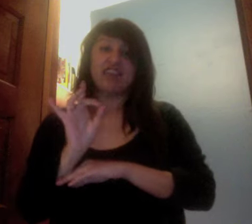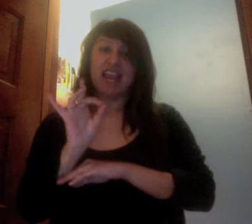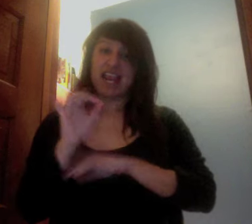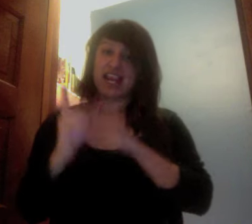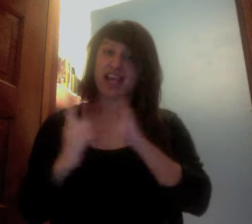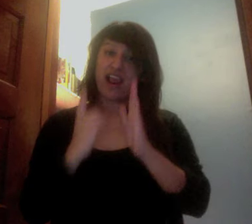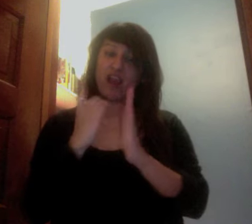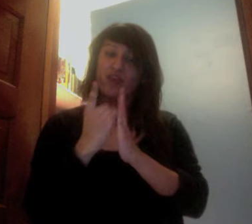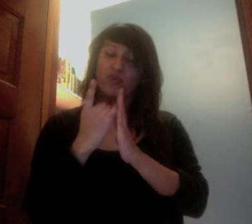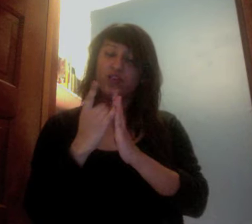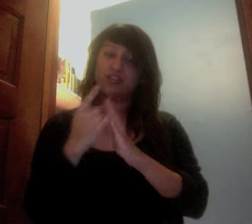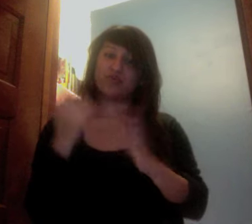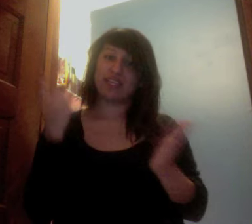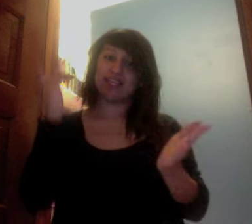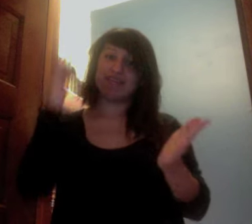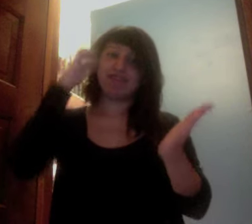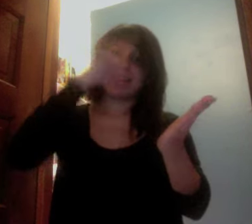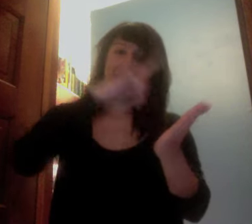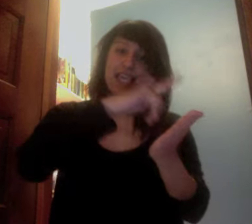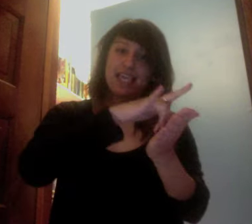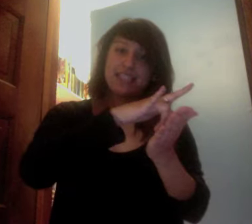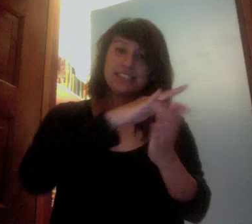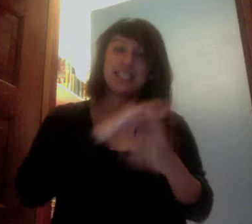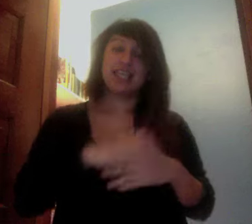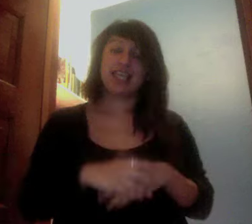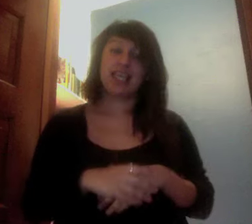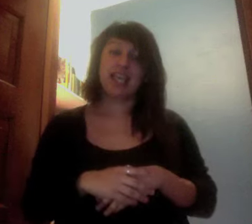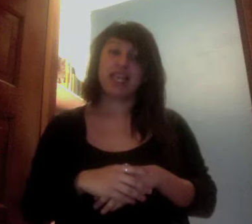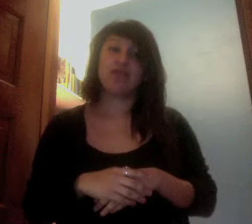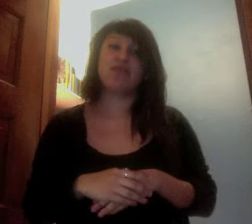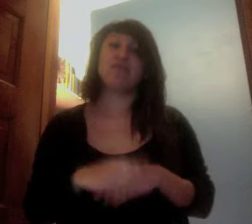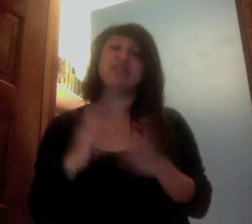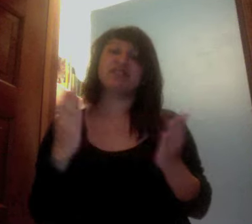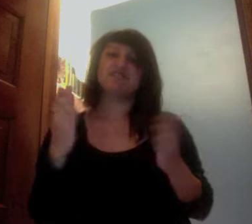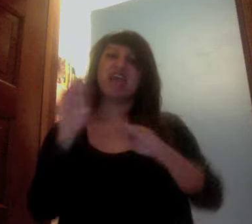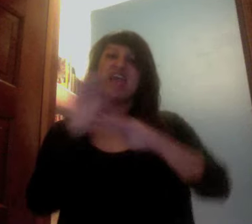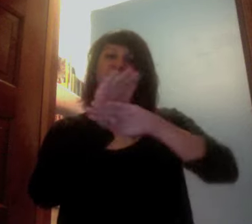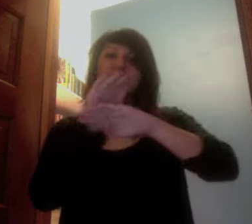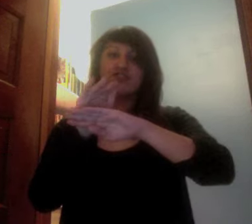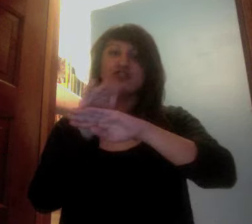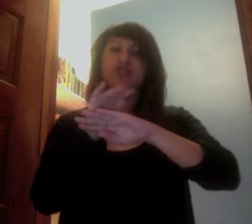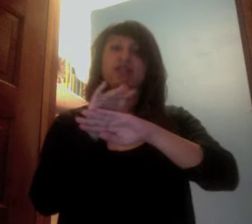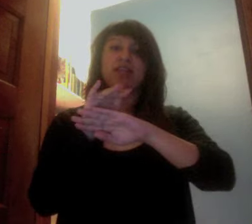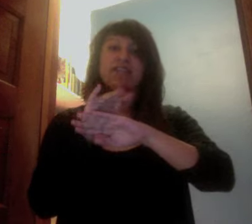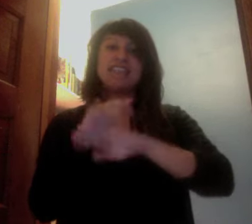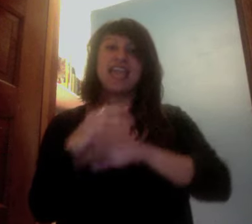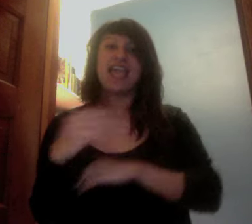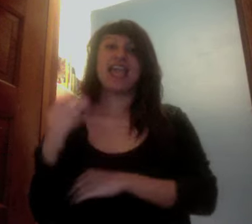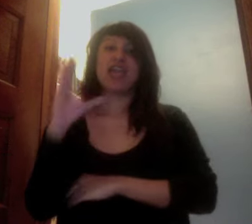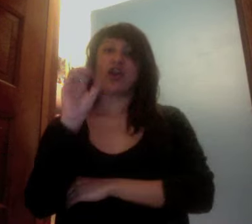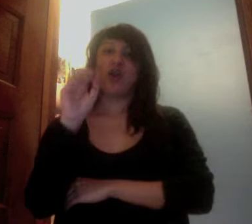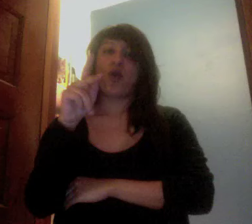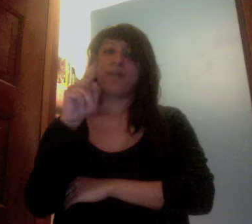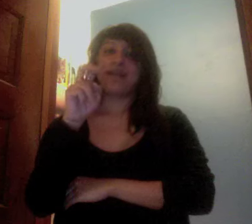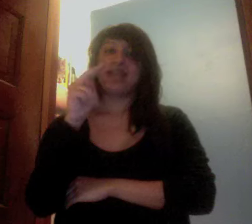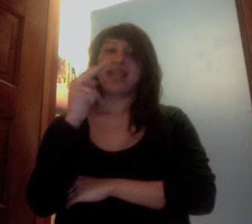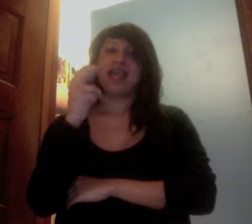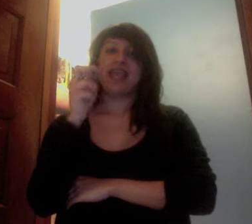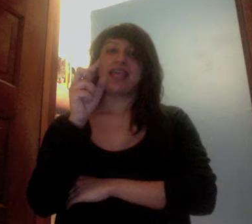over there in Copenhagen. I got off the plane, grabbed my bags, and sort of